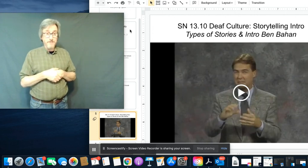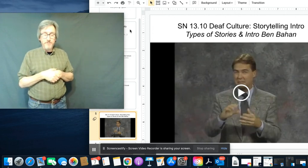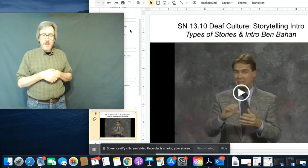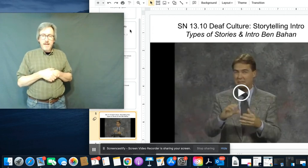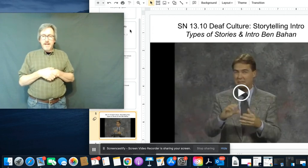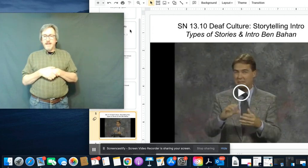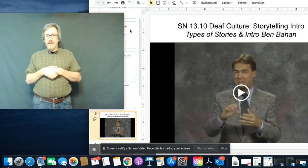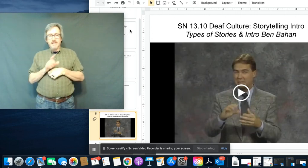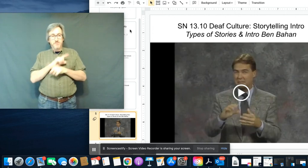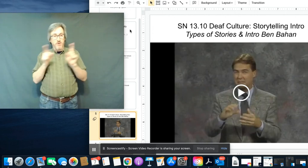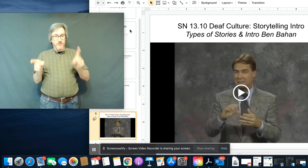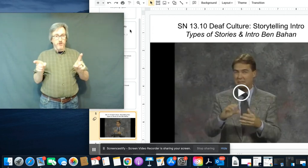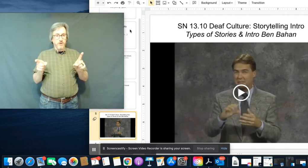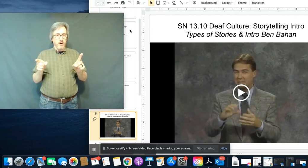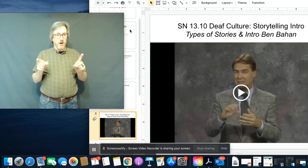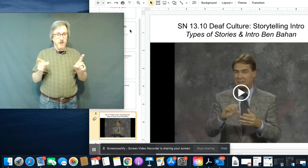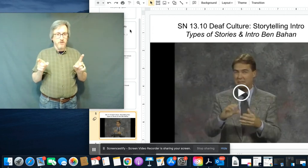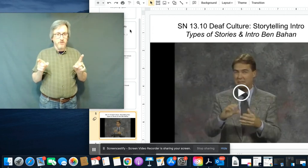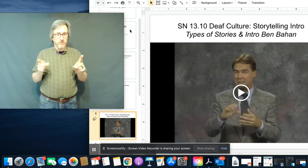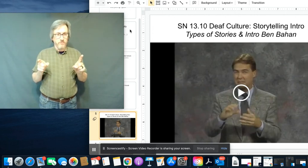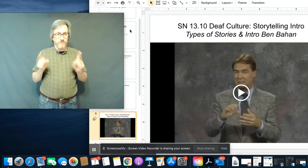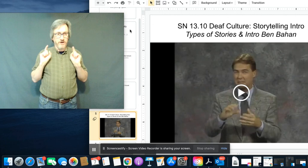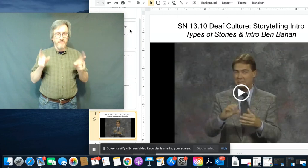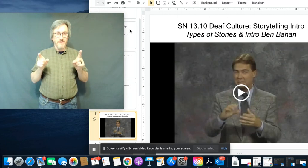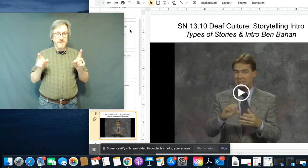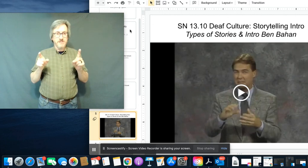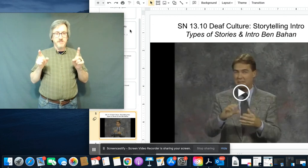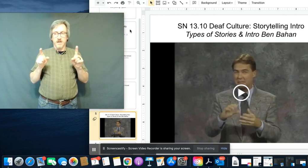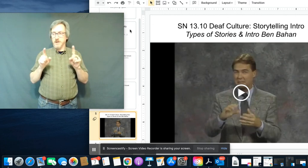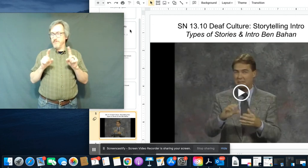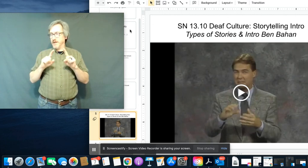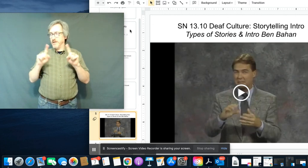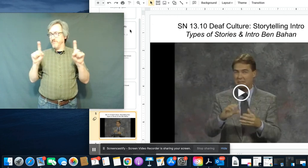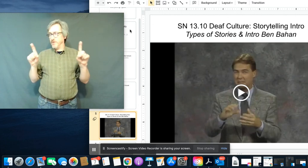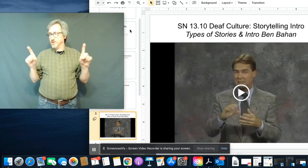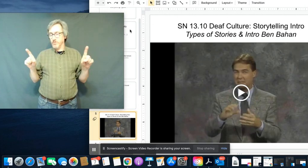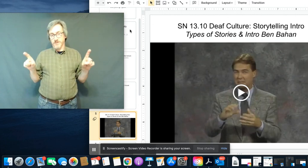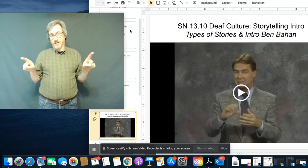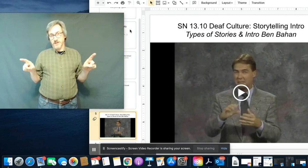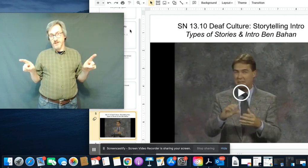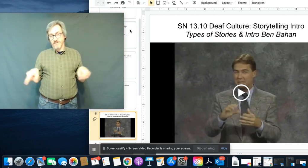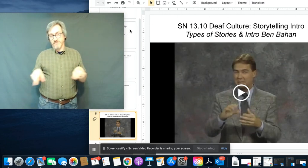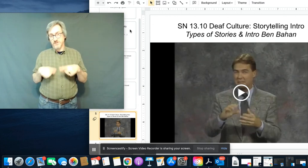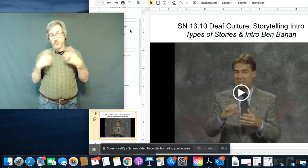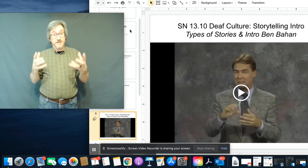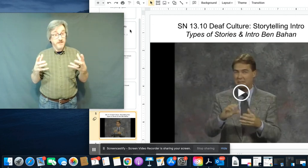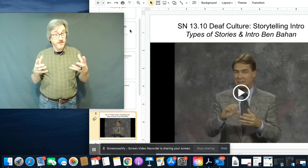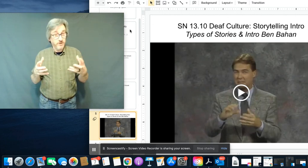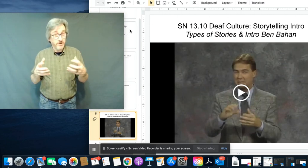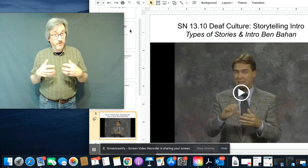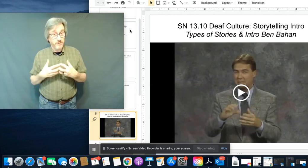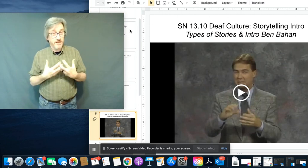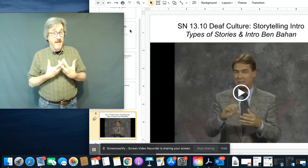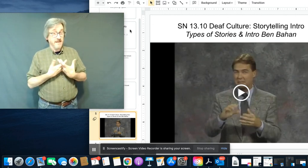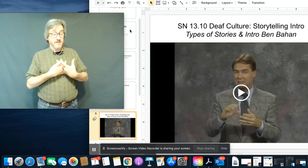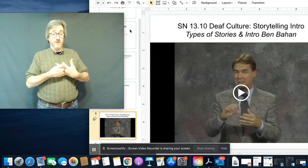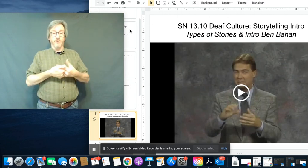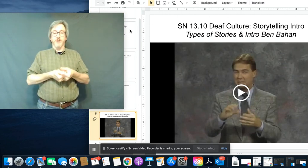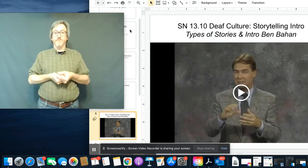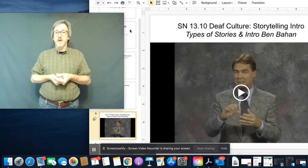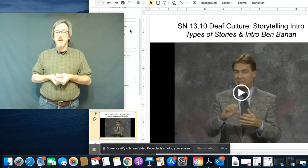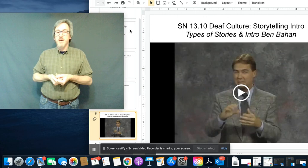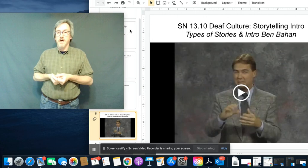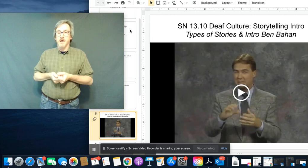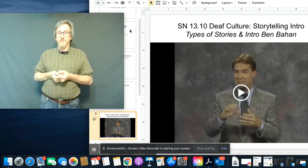Supala. He and his brother are very famous and influential within the deaf storytelling community or within the ASL